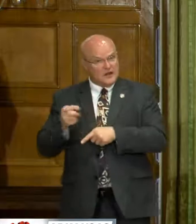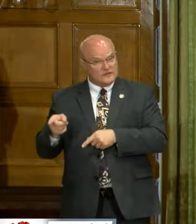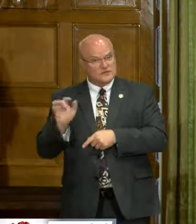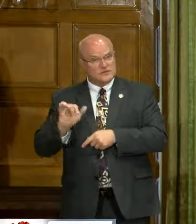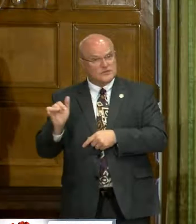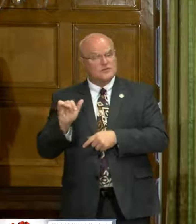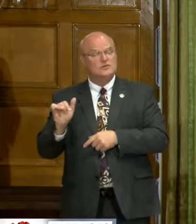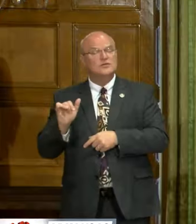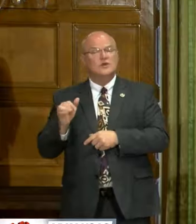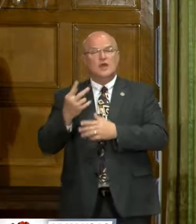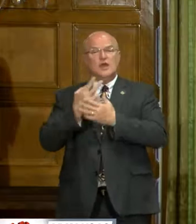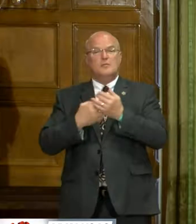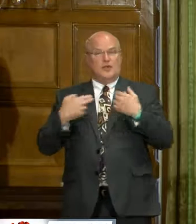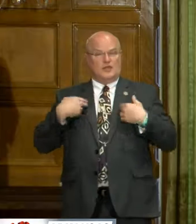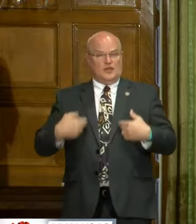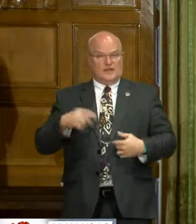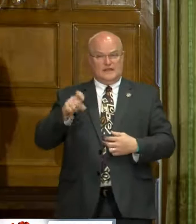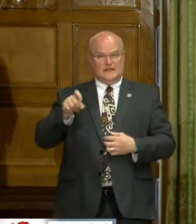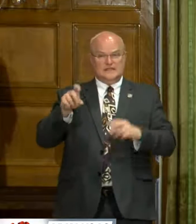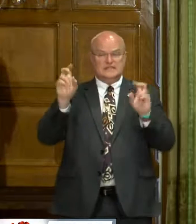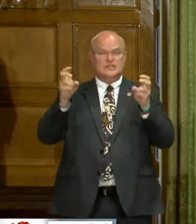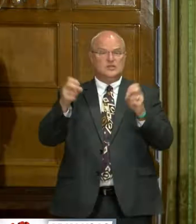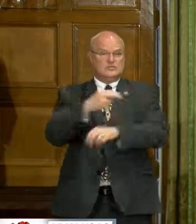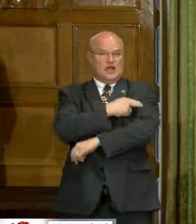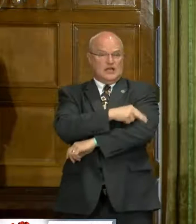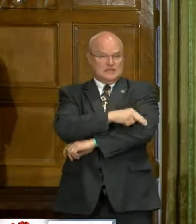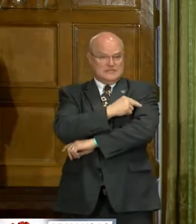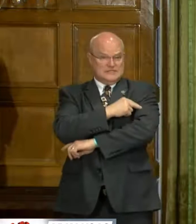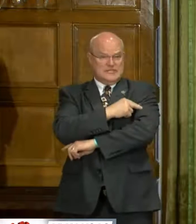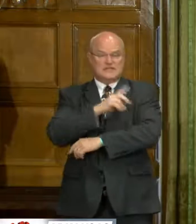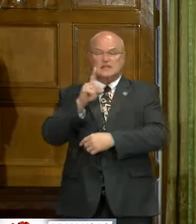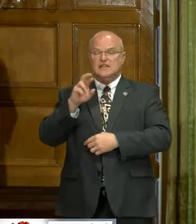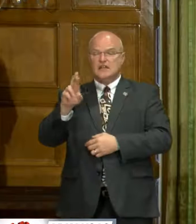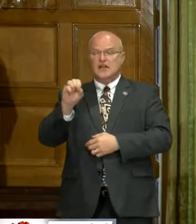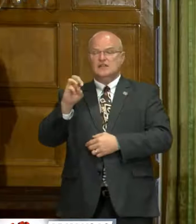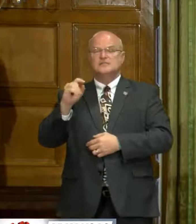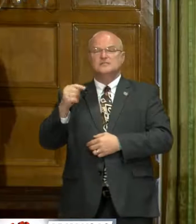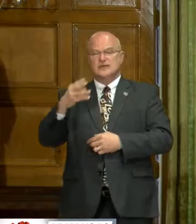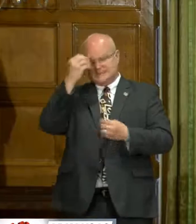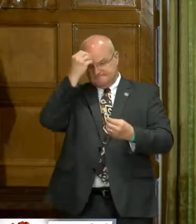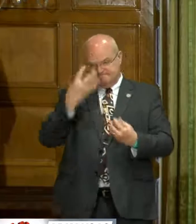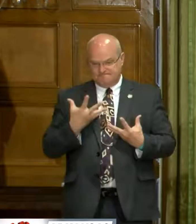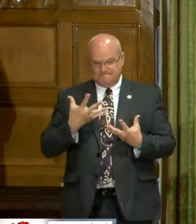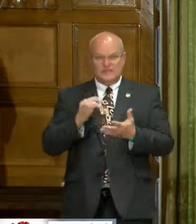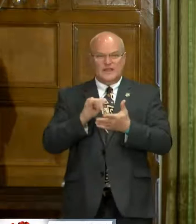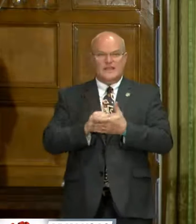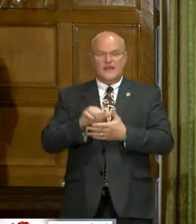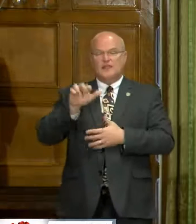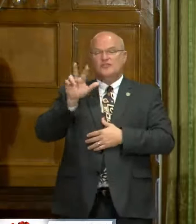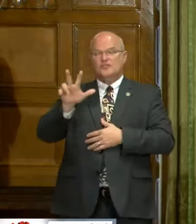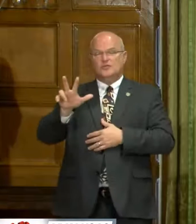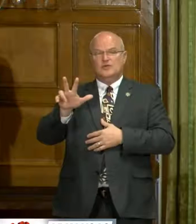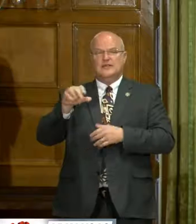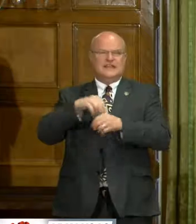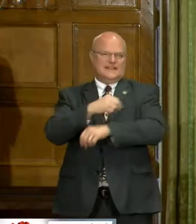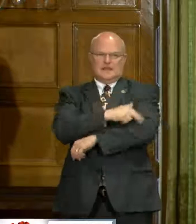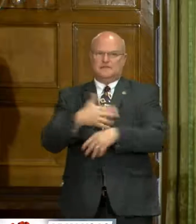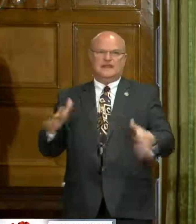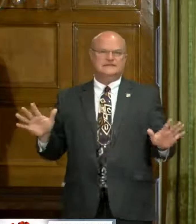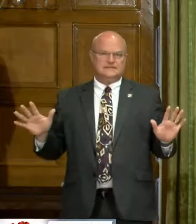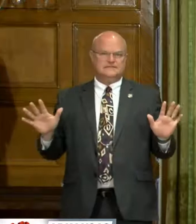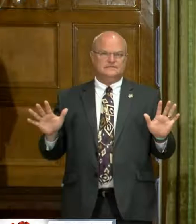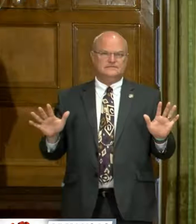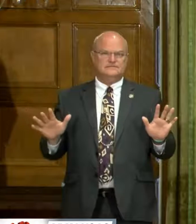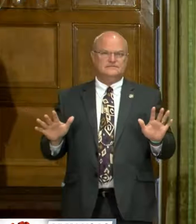of in both of their health needs. In terms of hospitalization, Dr. Smith advised me today that 3 of those have been